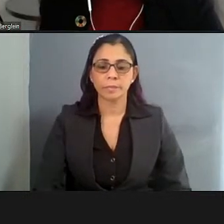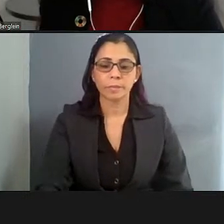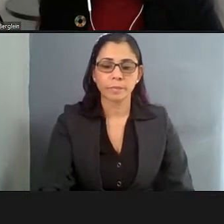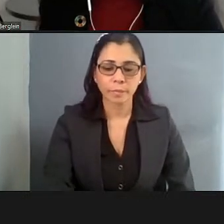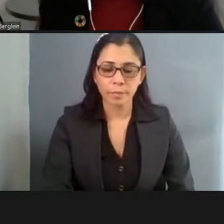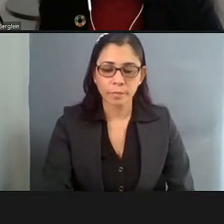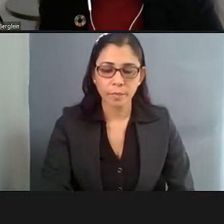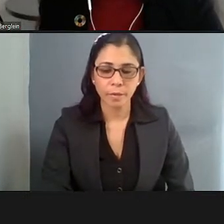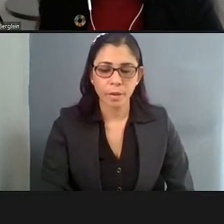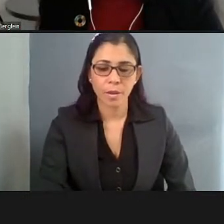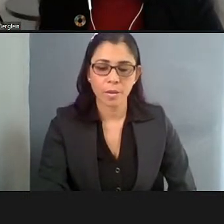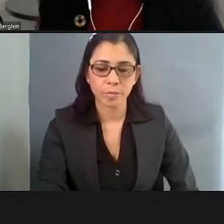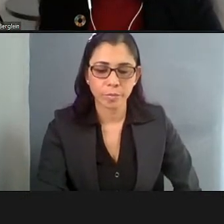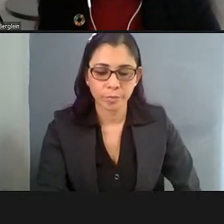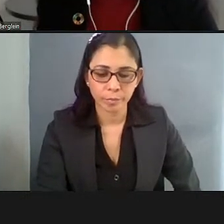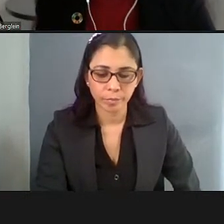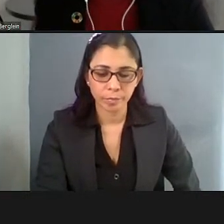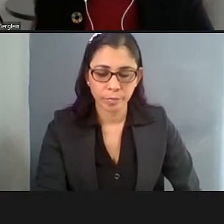thank you